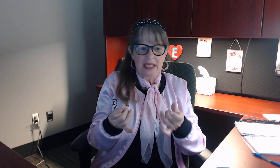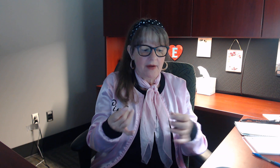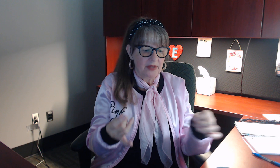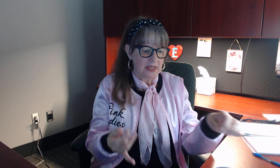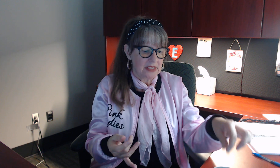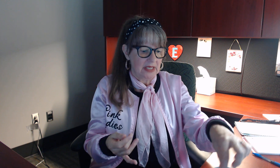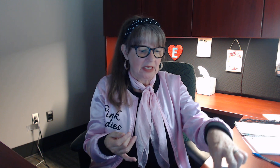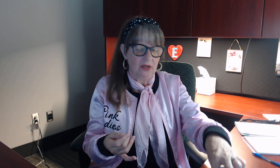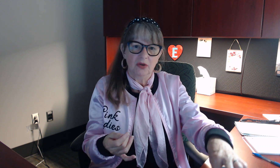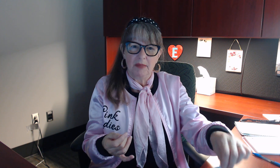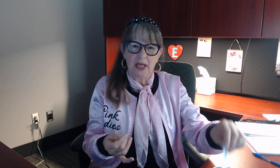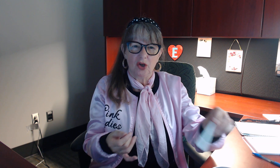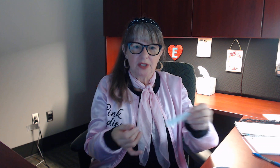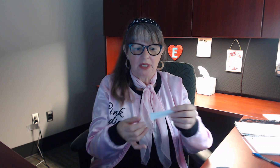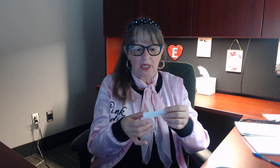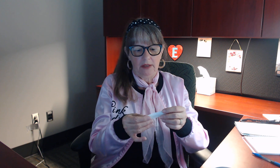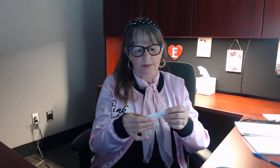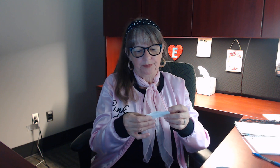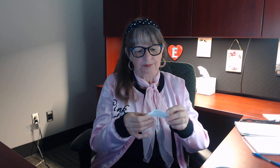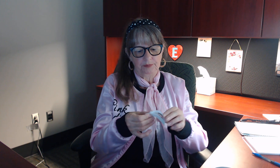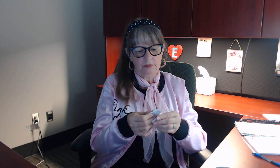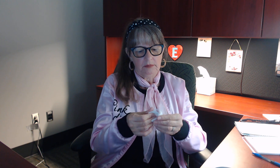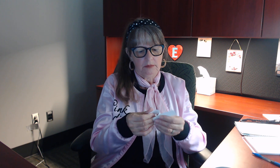everything's sticky. You can make it all sticky.